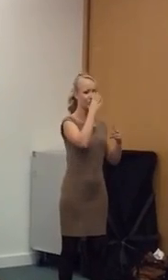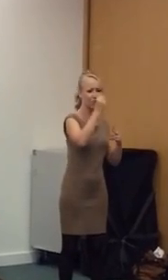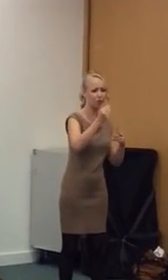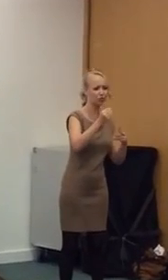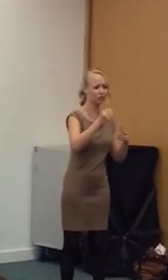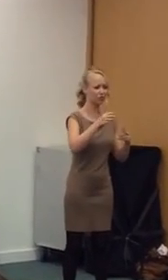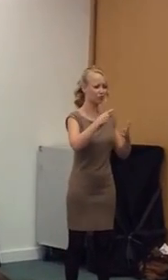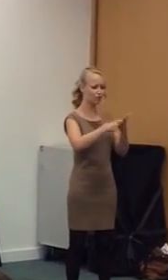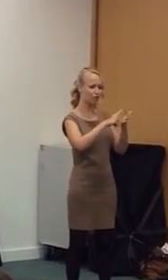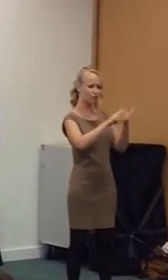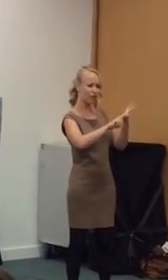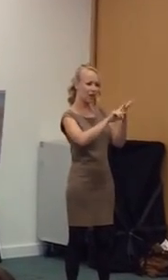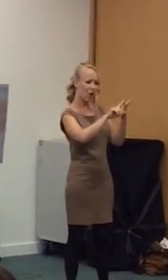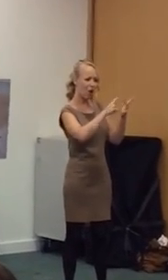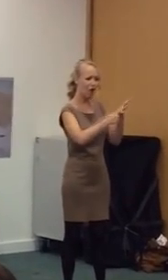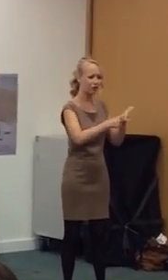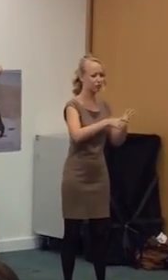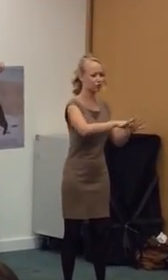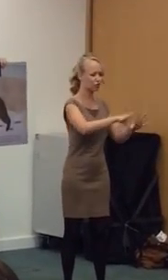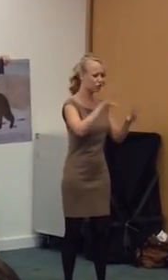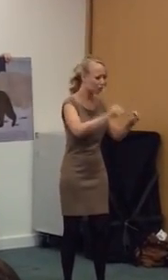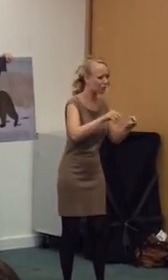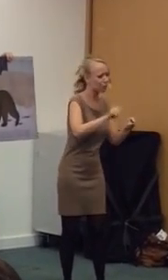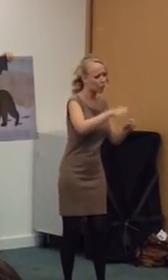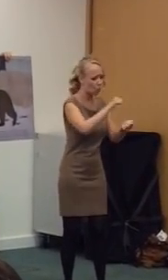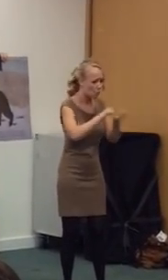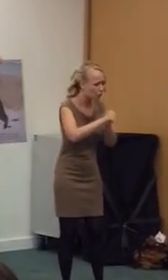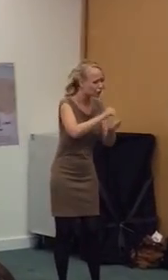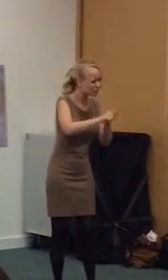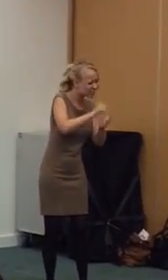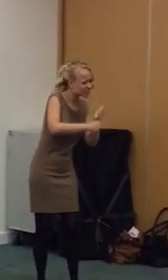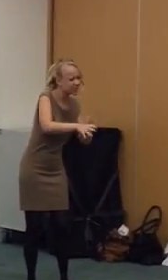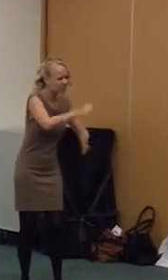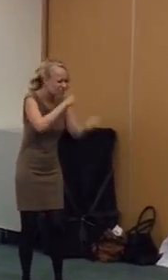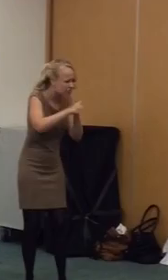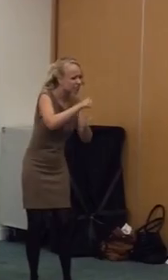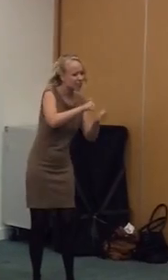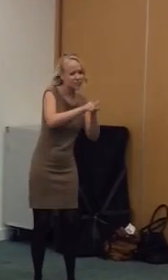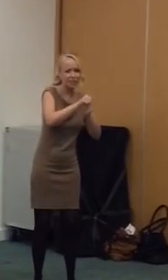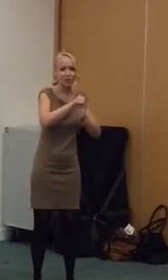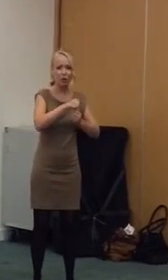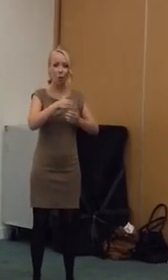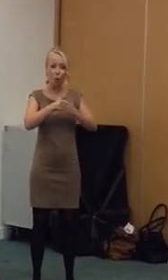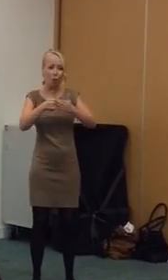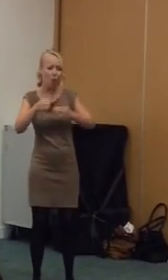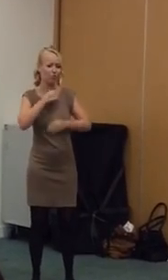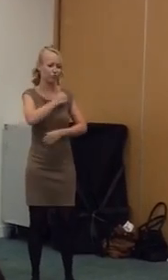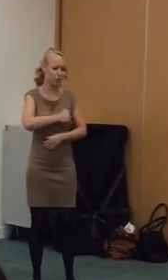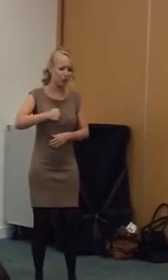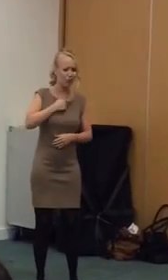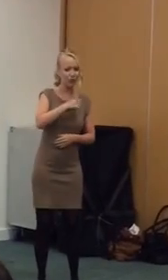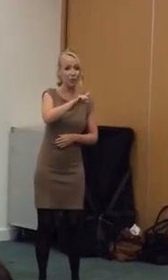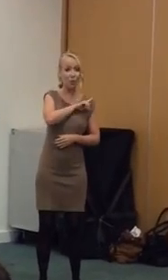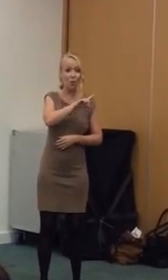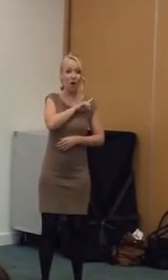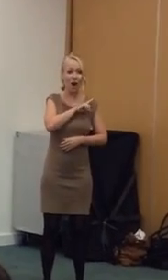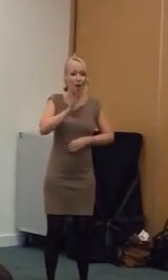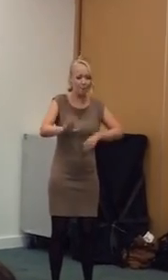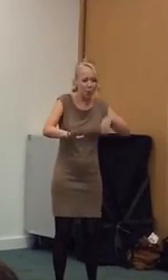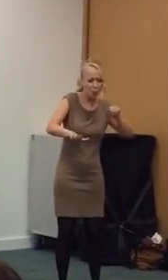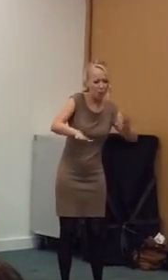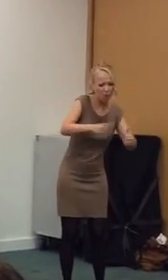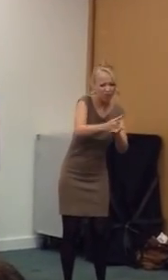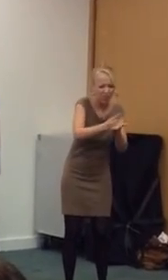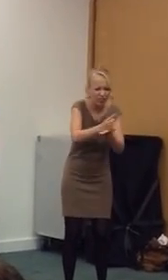the washing. Both he and his younger brother Brunfin were always sorry when they spread their dirty paw prints inside the